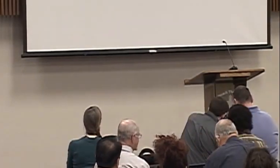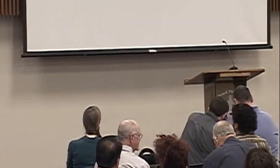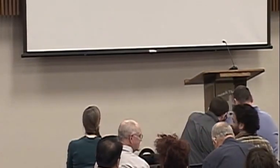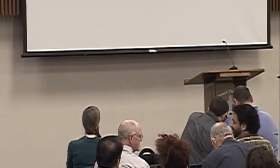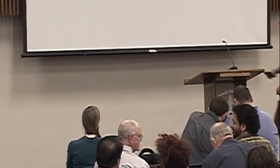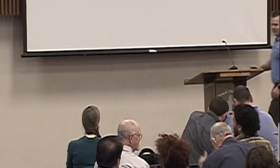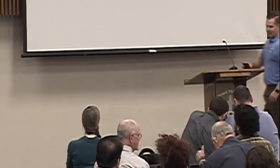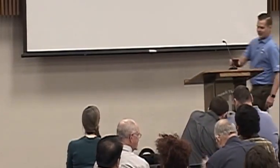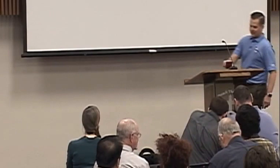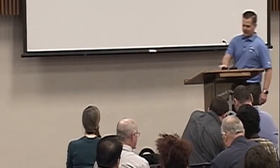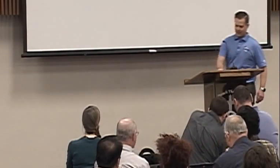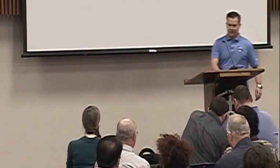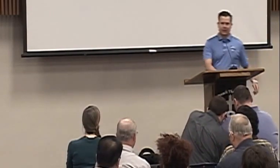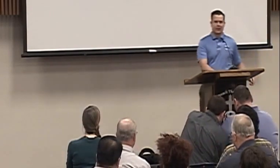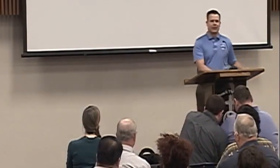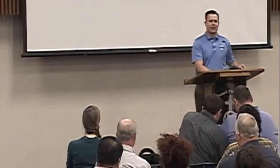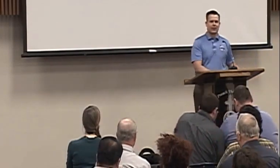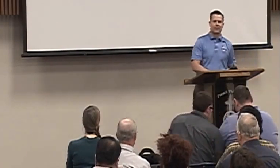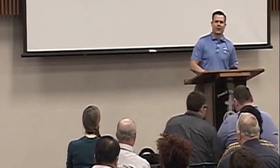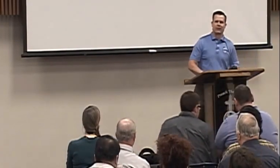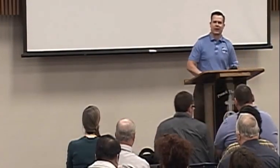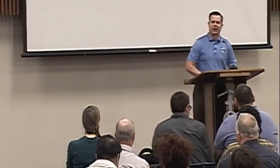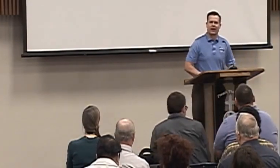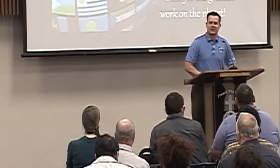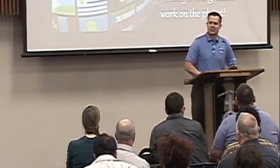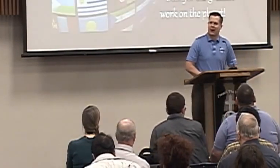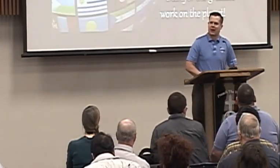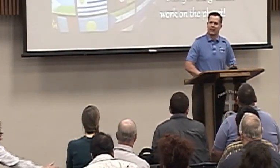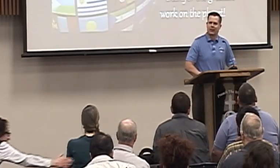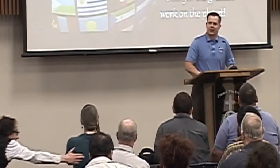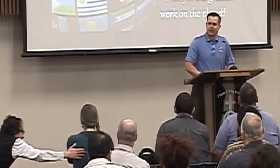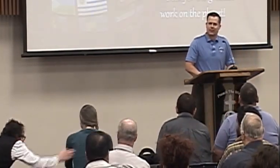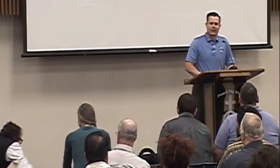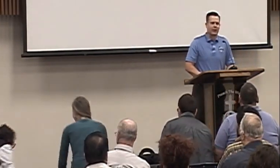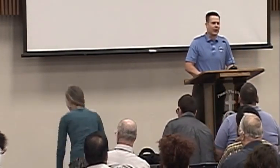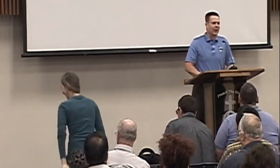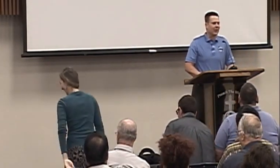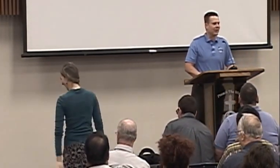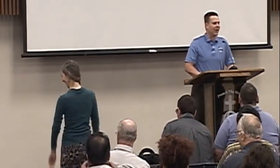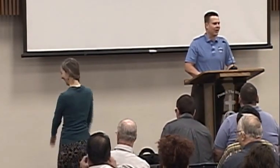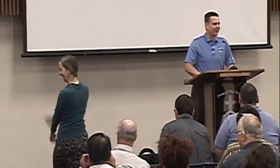Well, if you're not inspired, you need to go to the doctor.